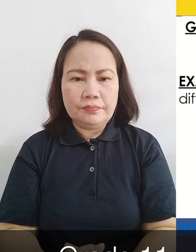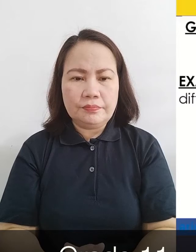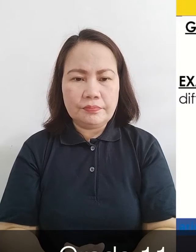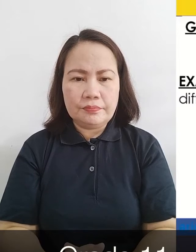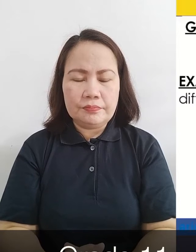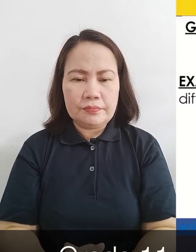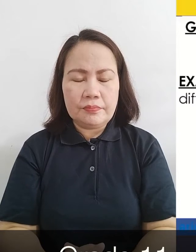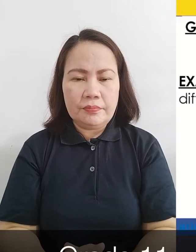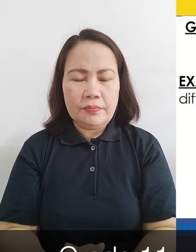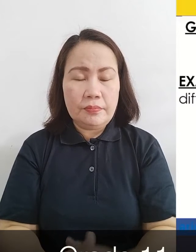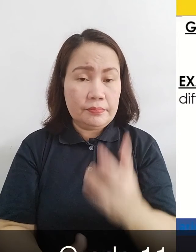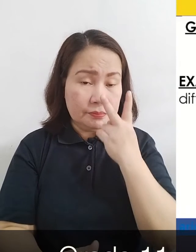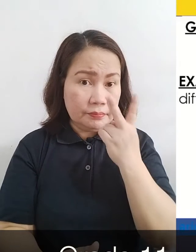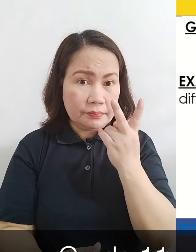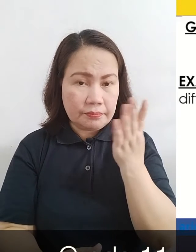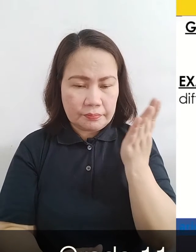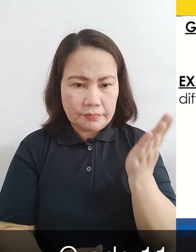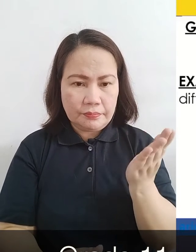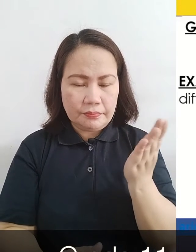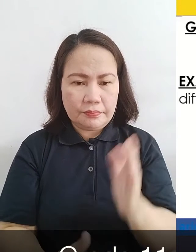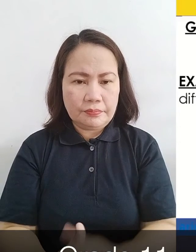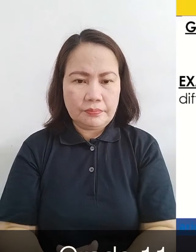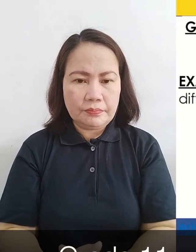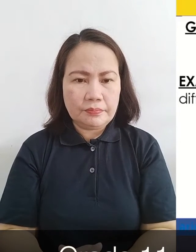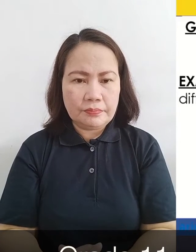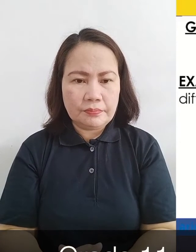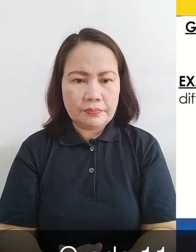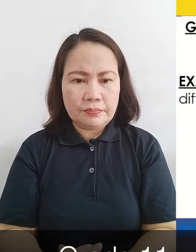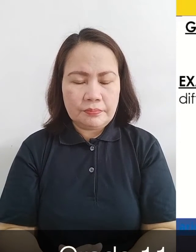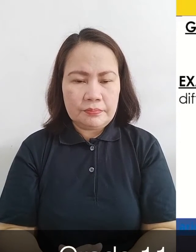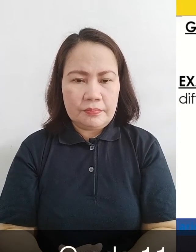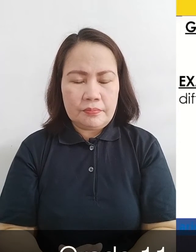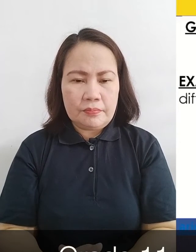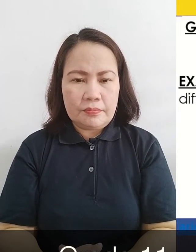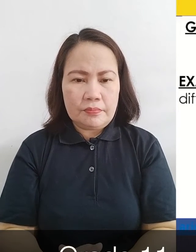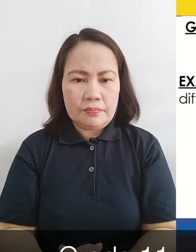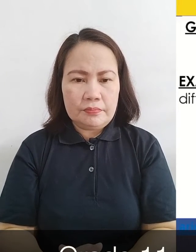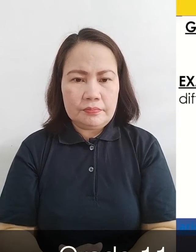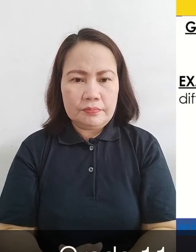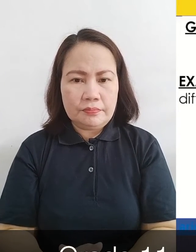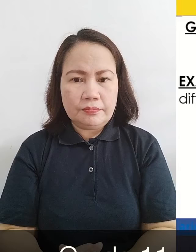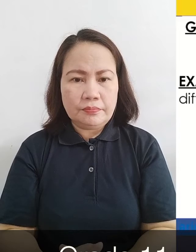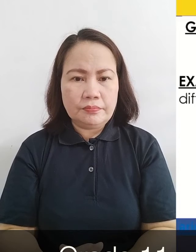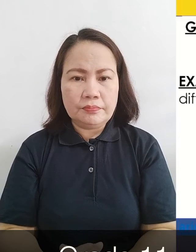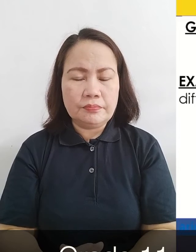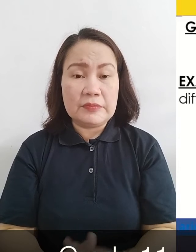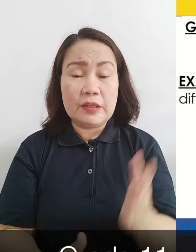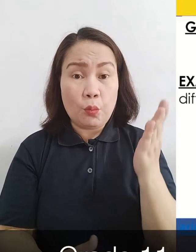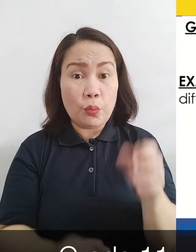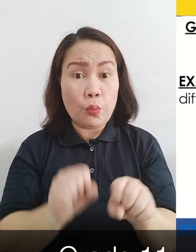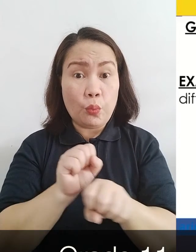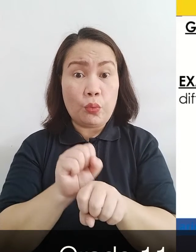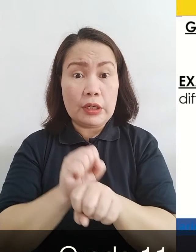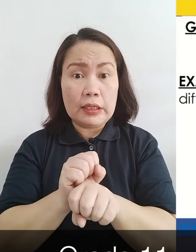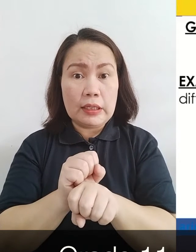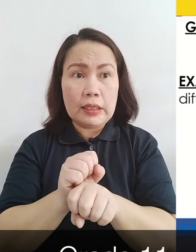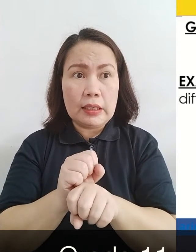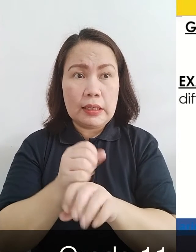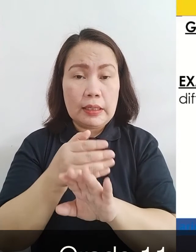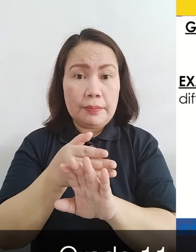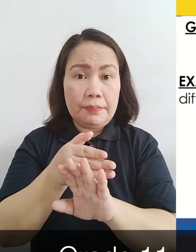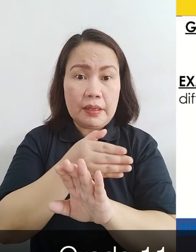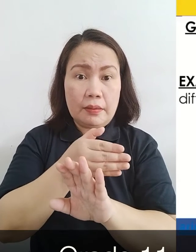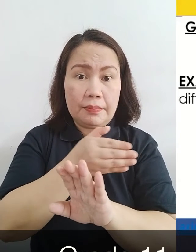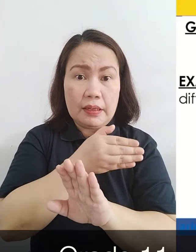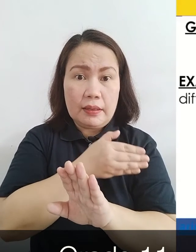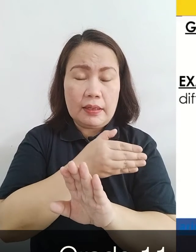1. So, ito class ay working backward tayo. Magta-try and error kayo